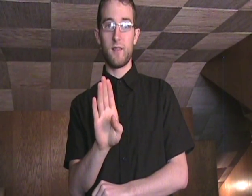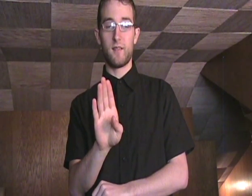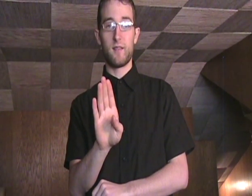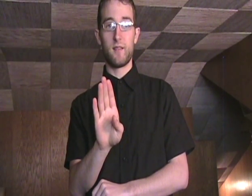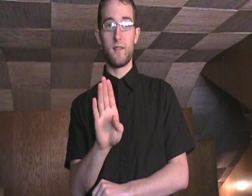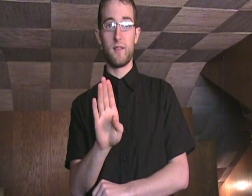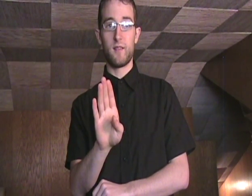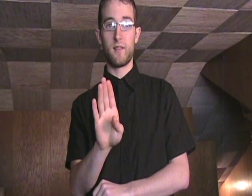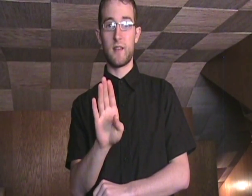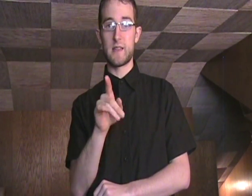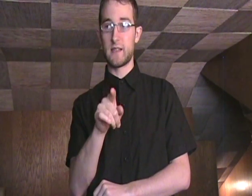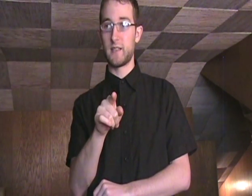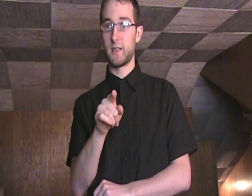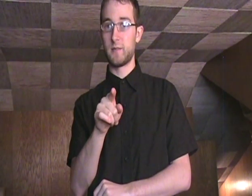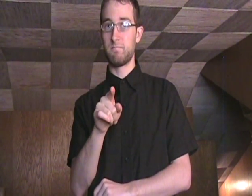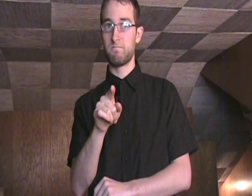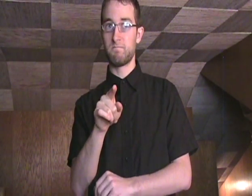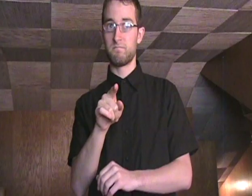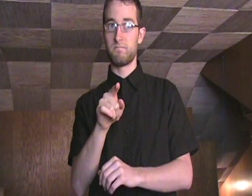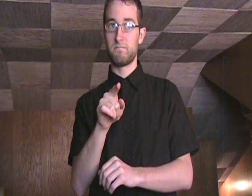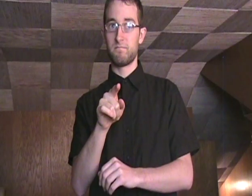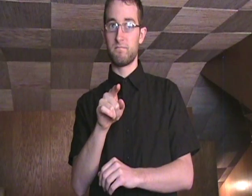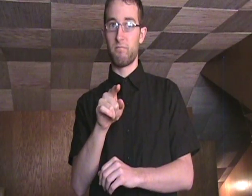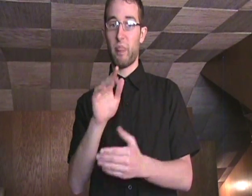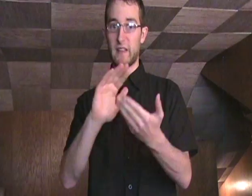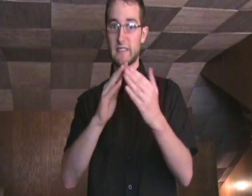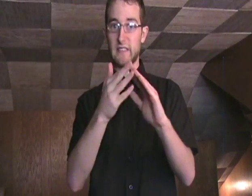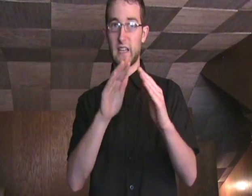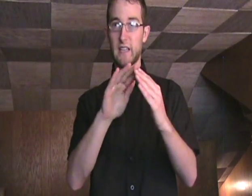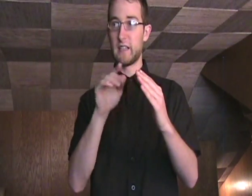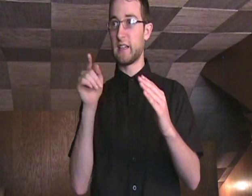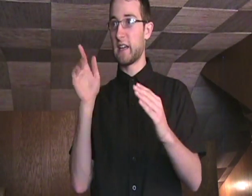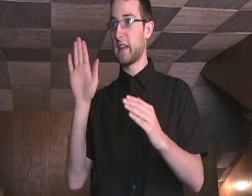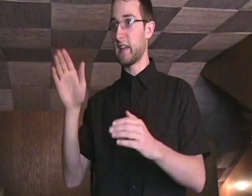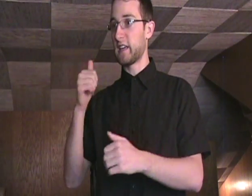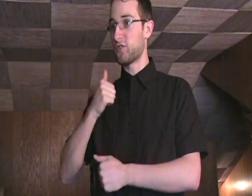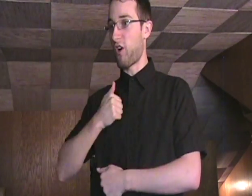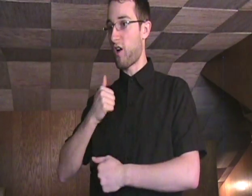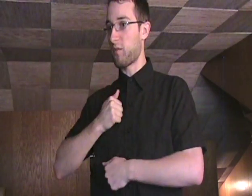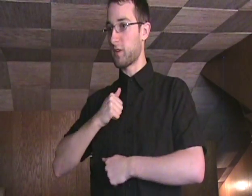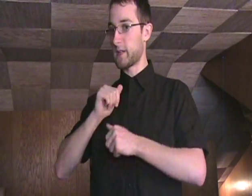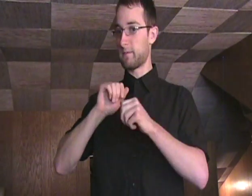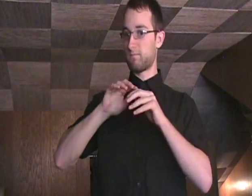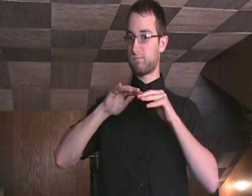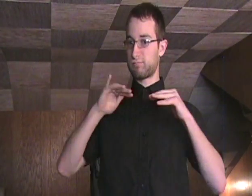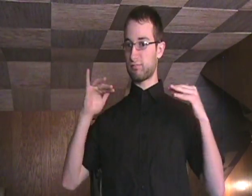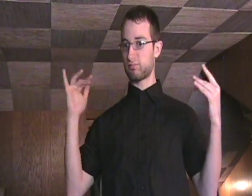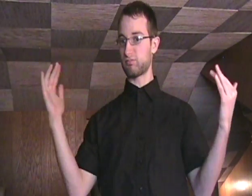And he surrounds the city with his troops. But something's missing. What still isn't there?